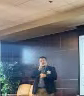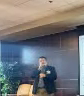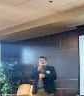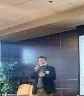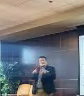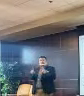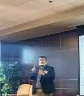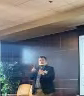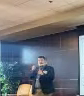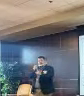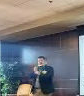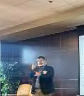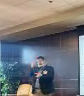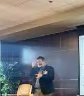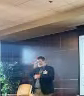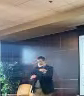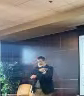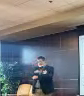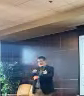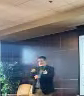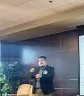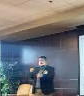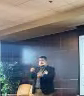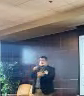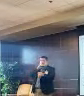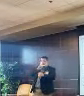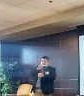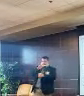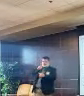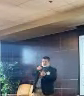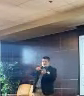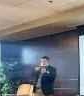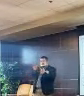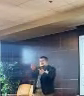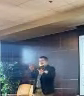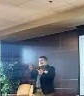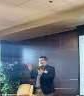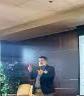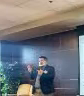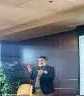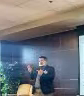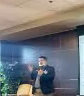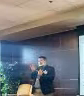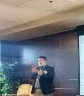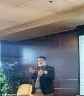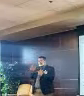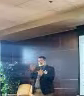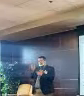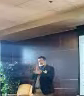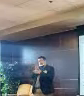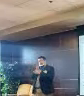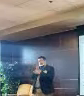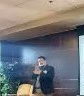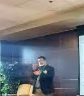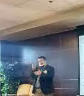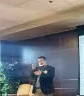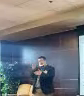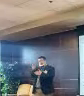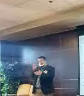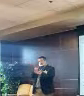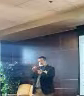of people in the hospital are between the age of 40 and 69. Overall, the average age is right at 60 years of